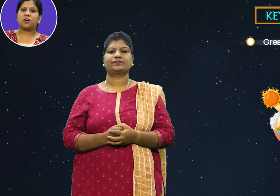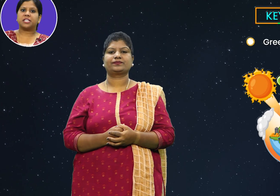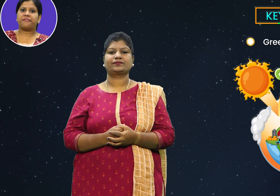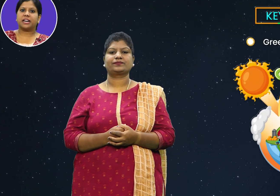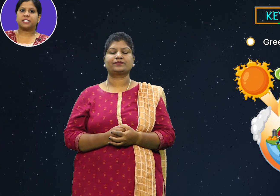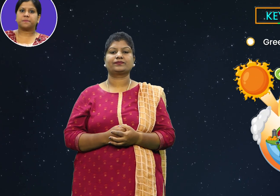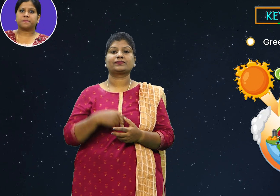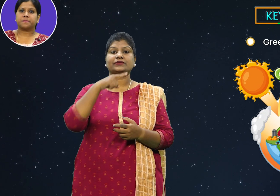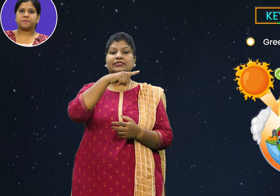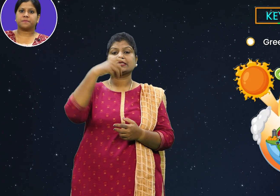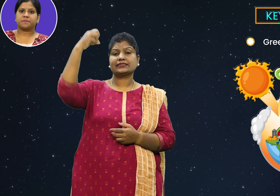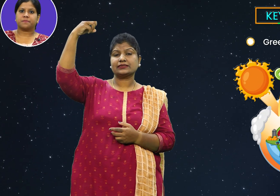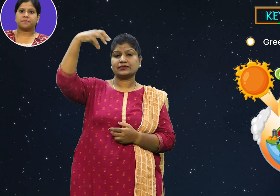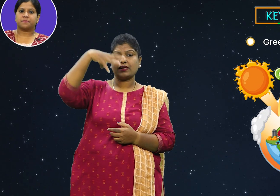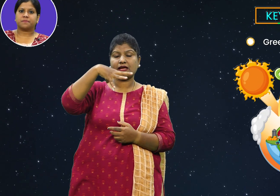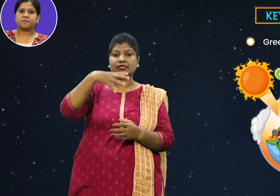greenhouse effect